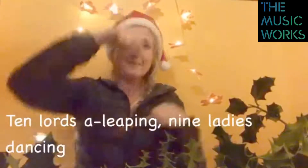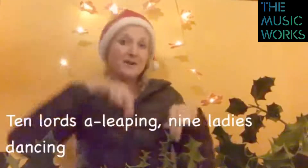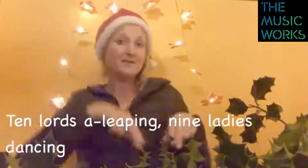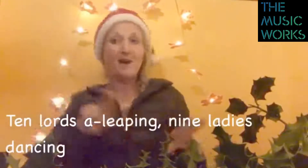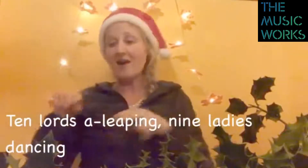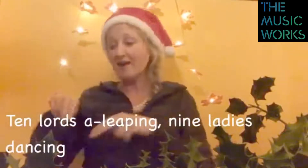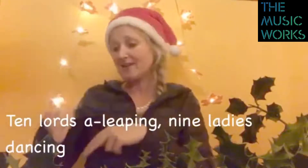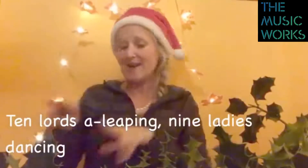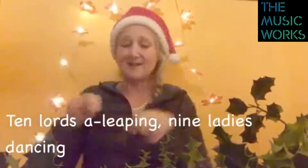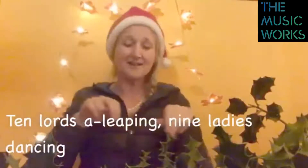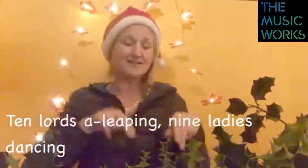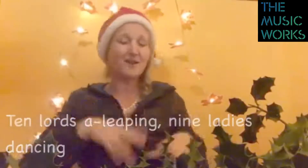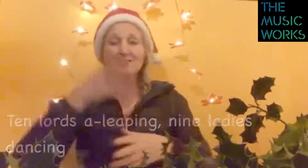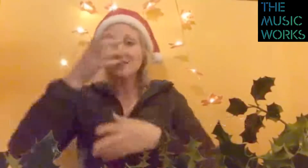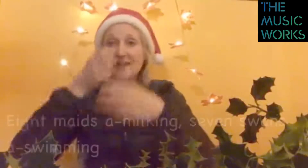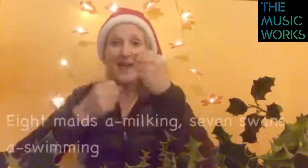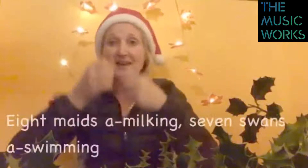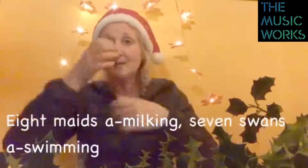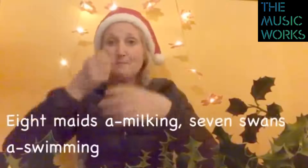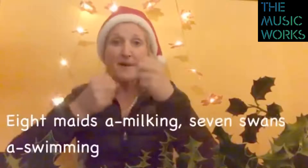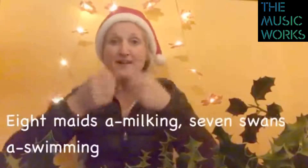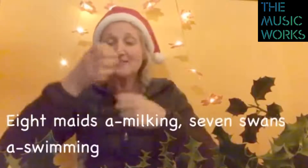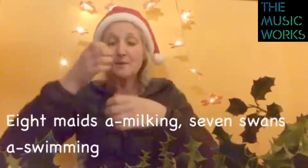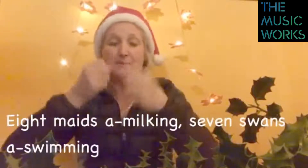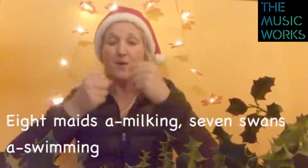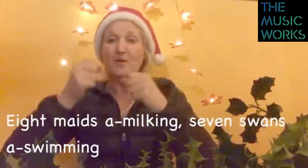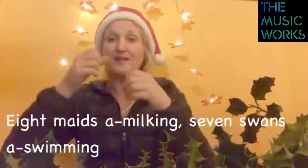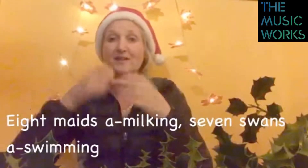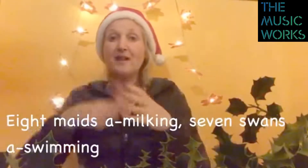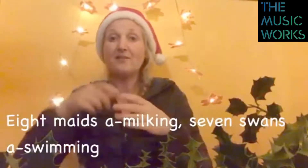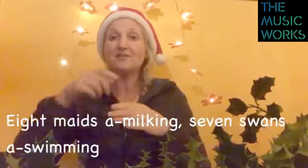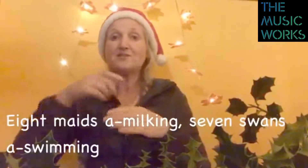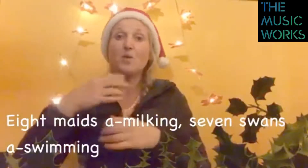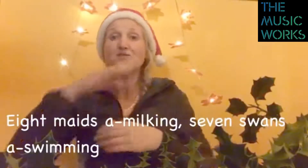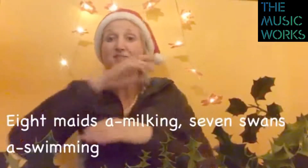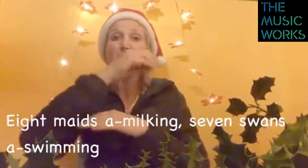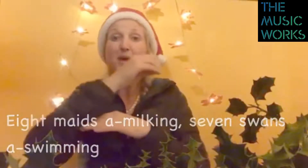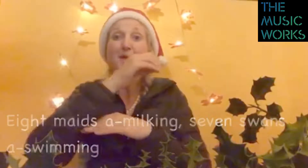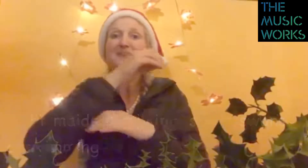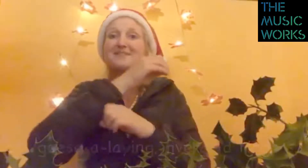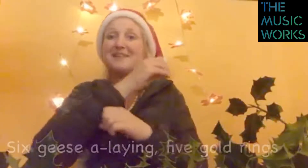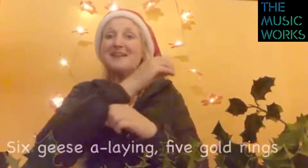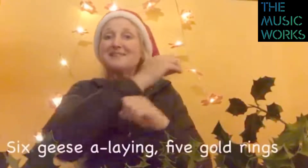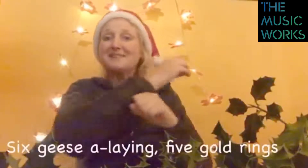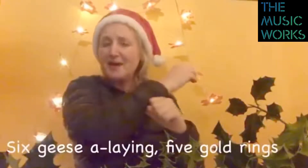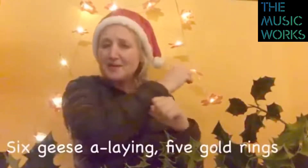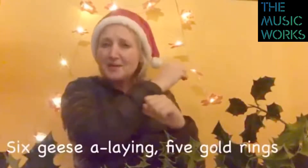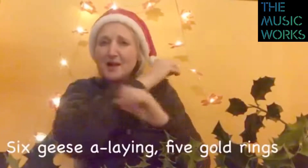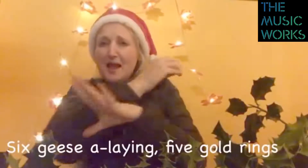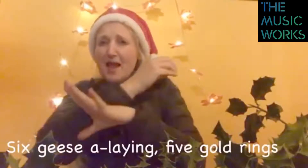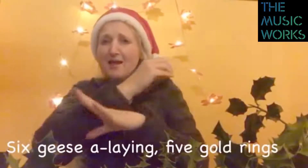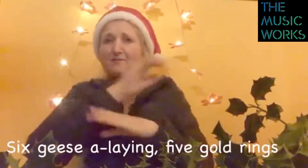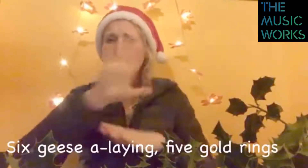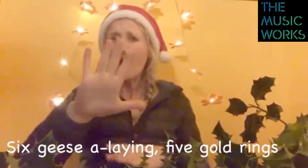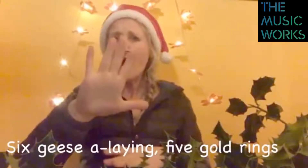leaping, 9 ladies dancing, 8 maids are milking, 7 swans are swimming, 6 geese are laying,